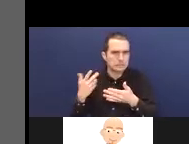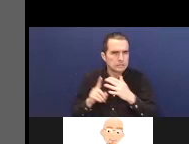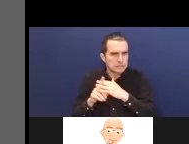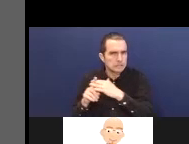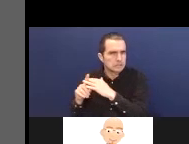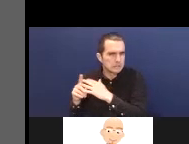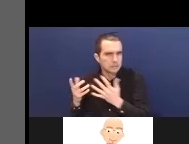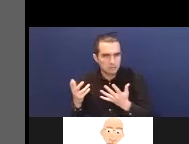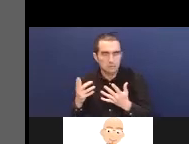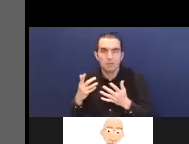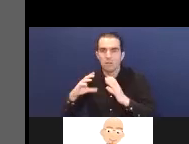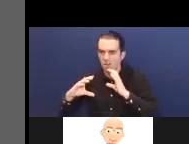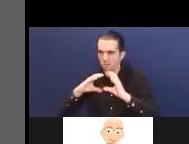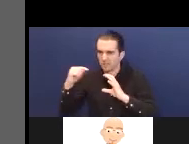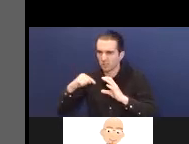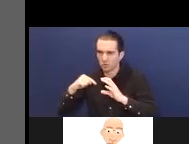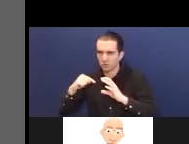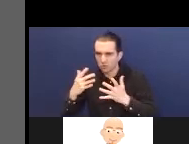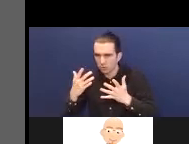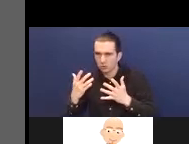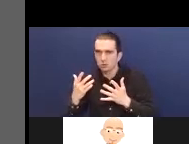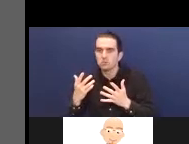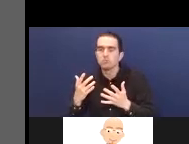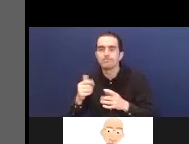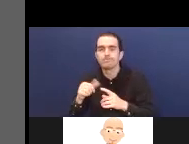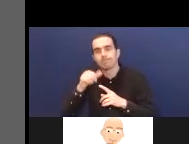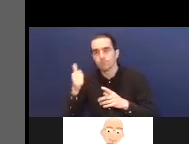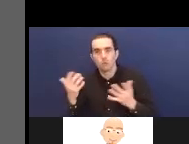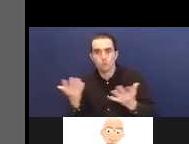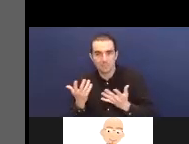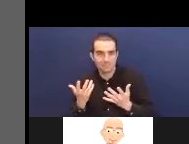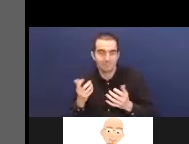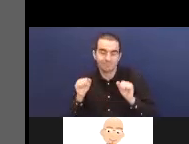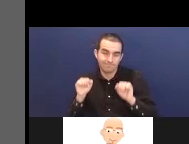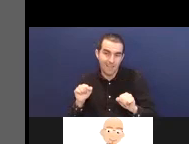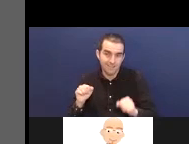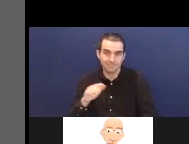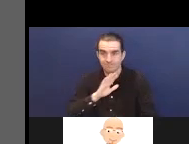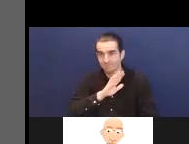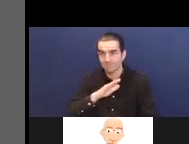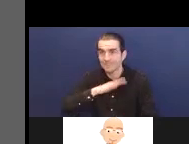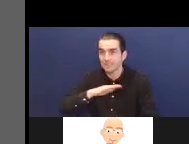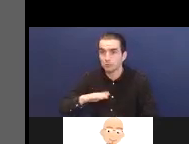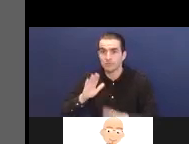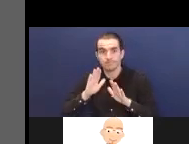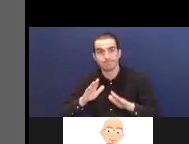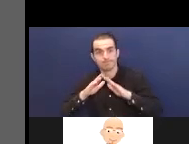child sexual exploitation or any domestic abuse. There's a quite a lot of